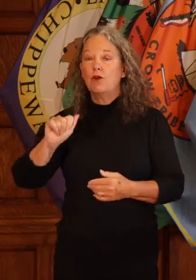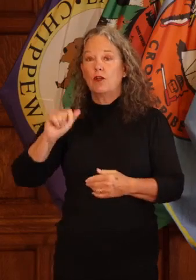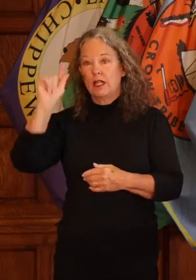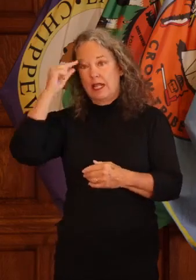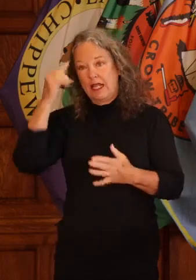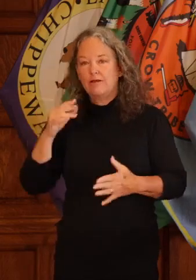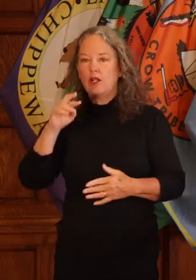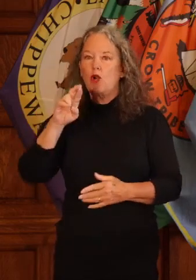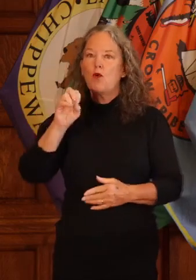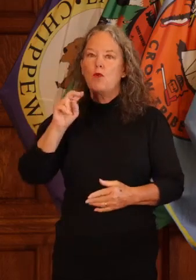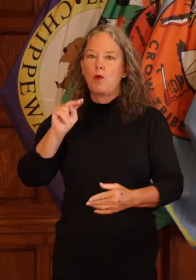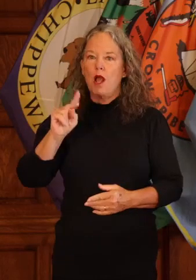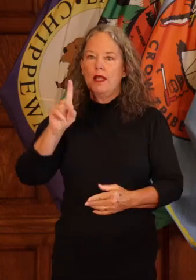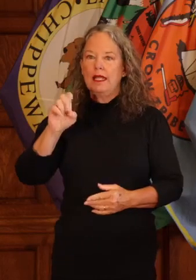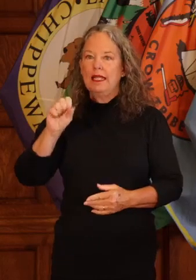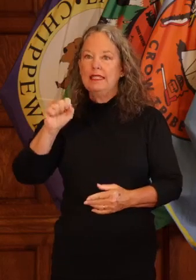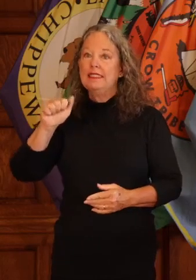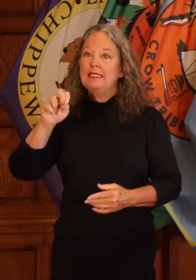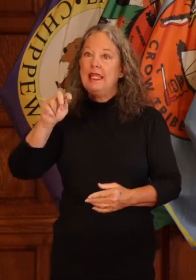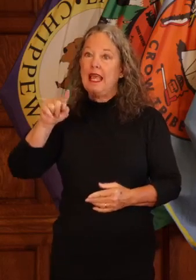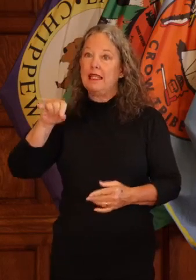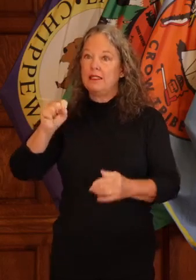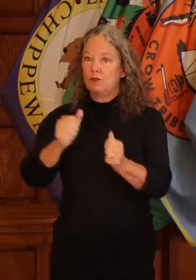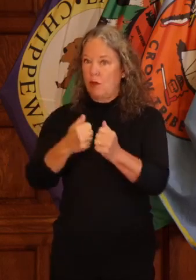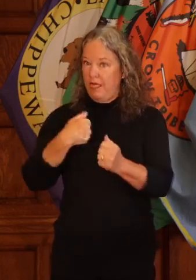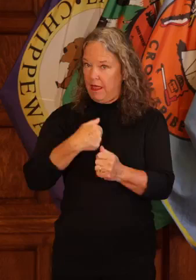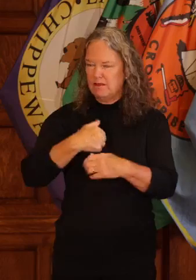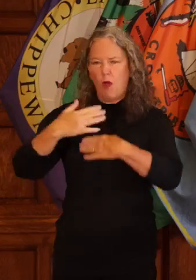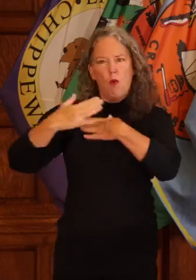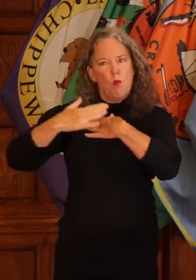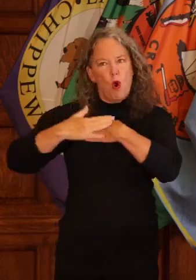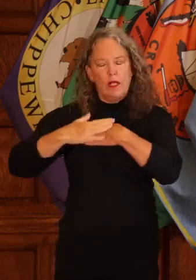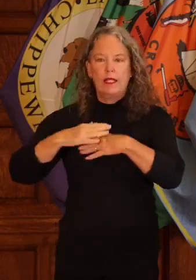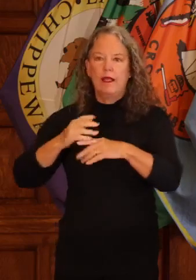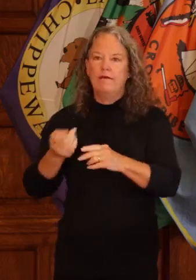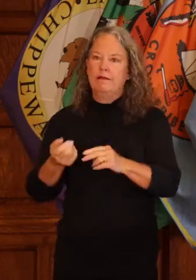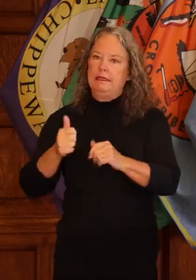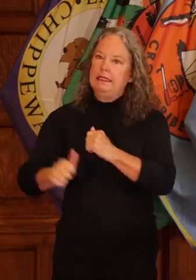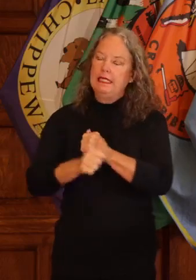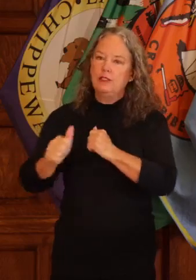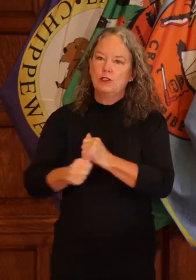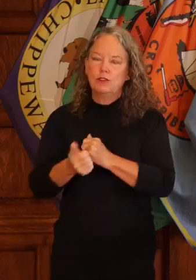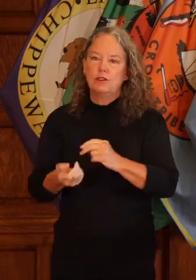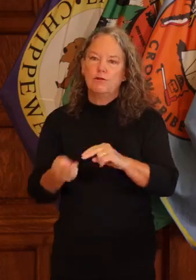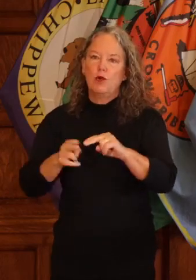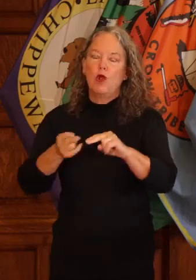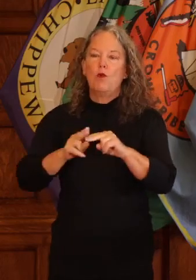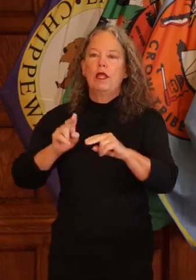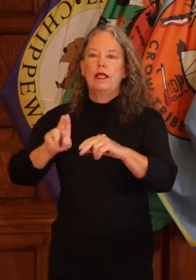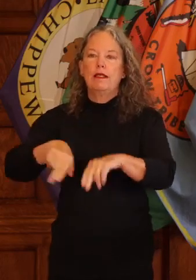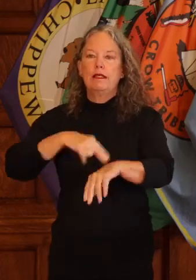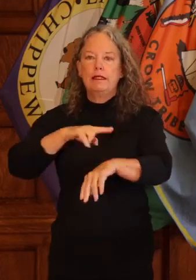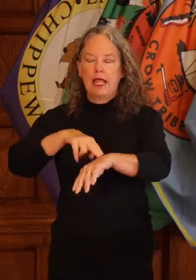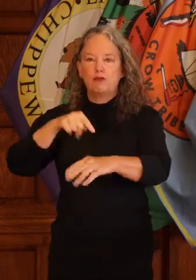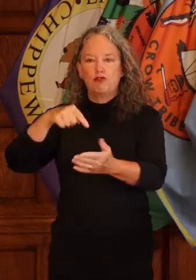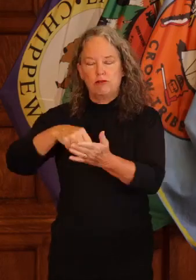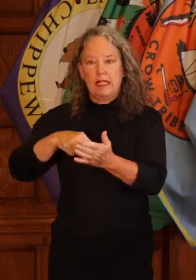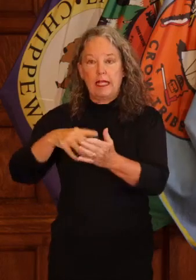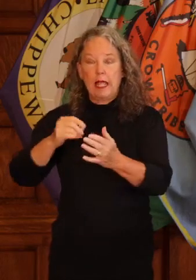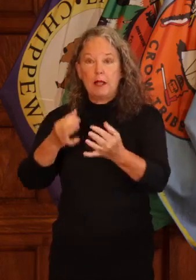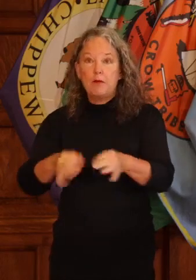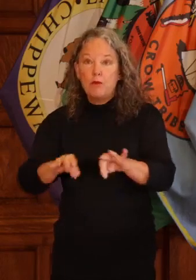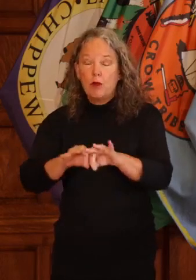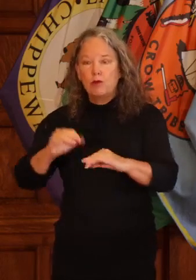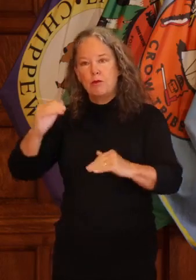Ron DeSantis with us, warning of the dangers of our growing national debt and emphasizing the importance of balancing the